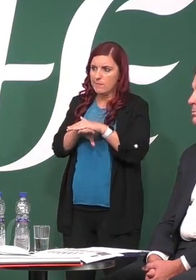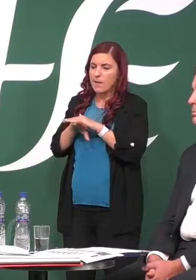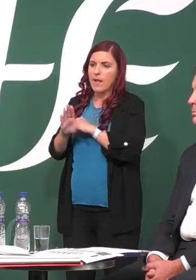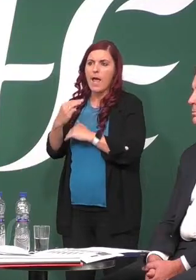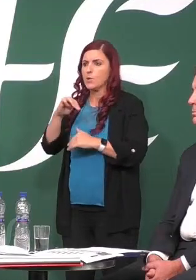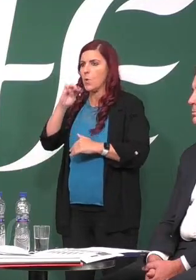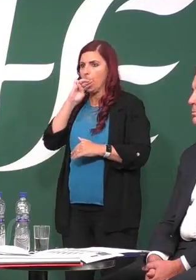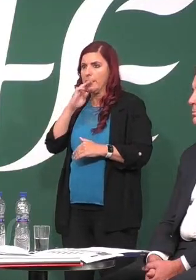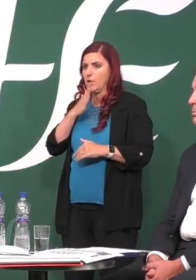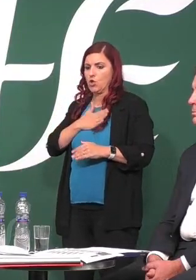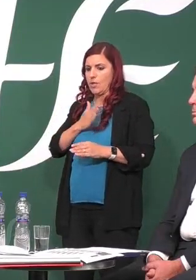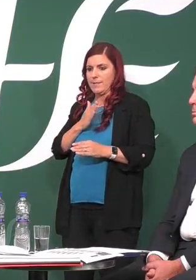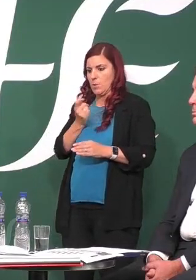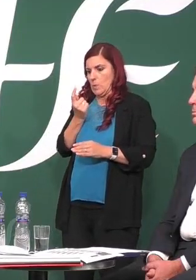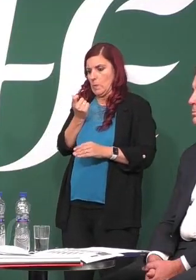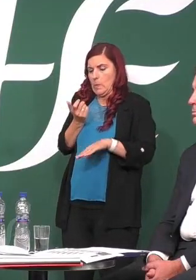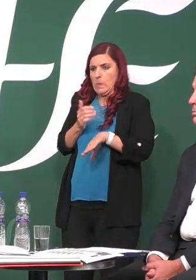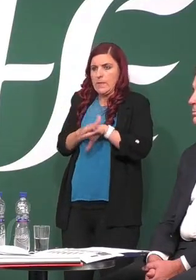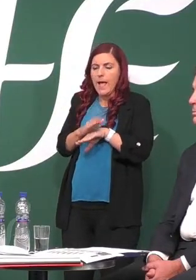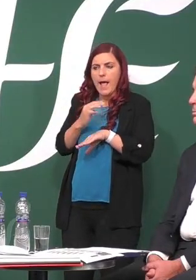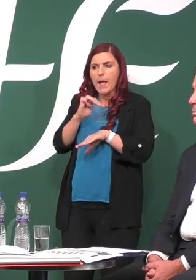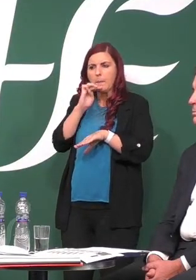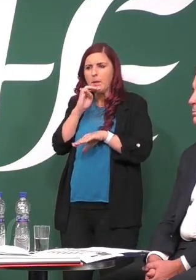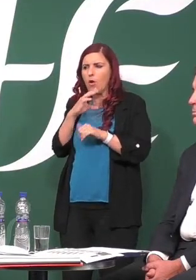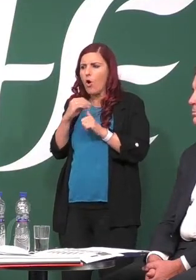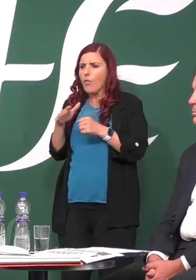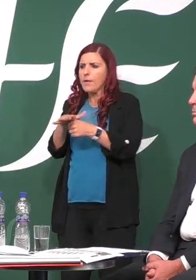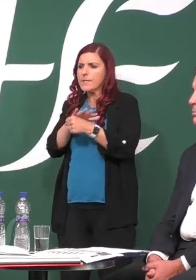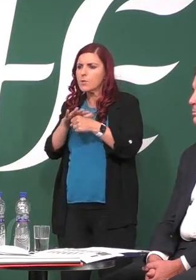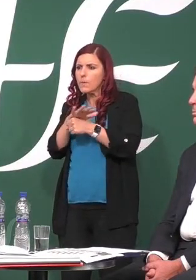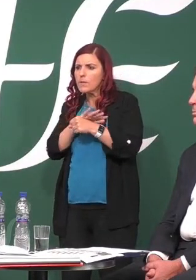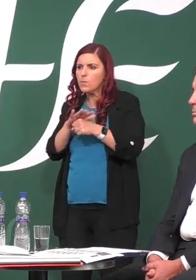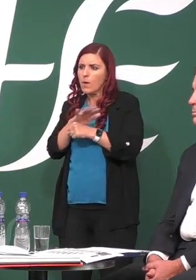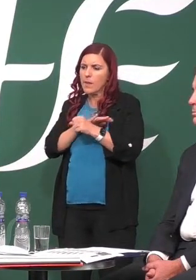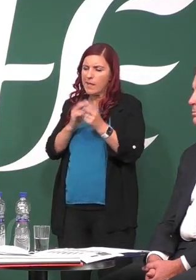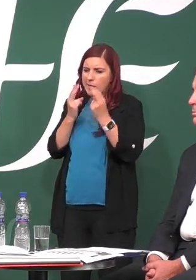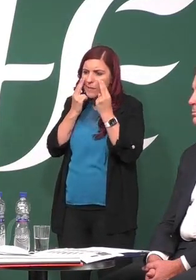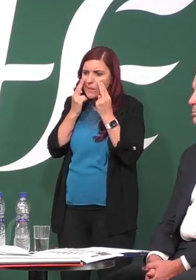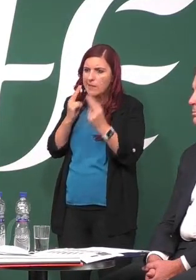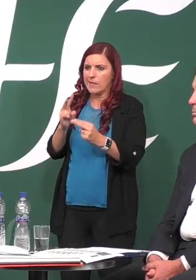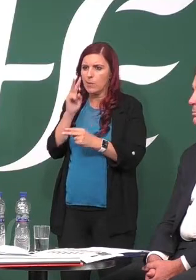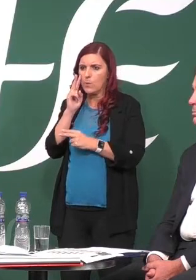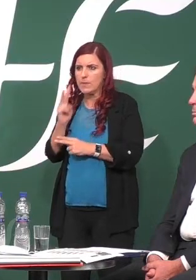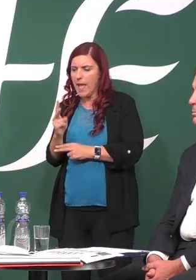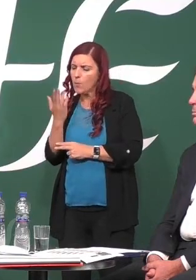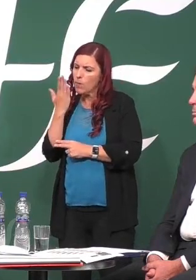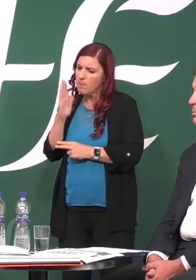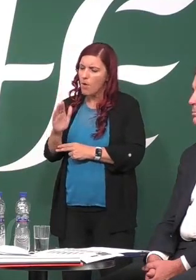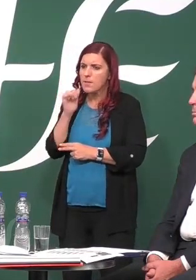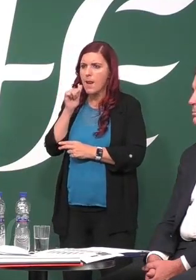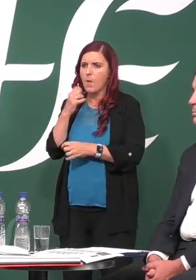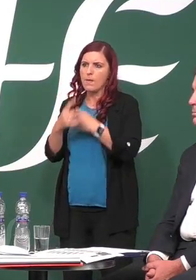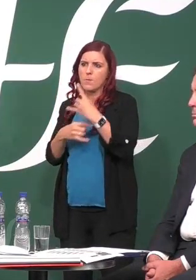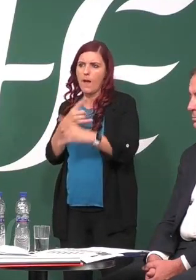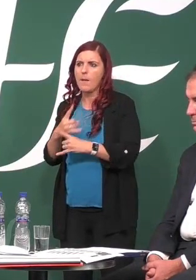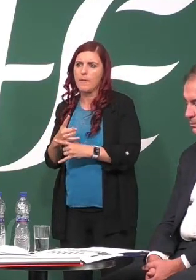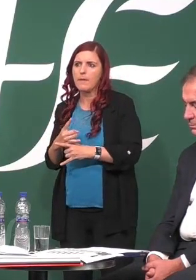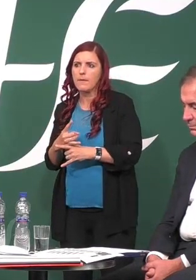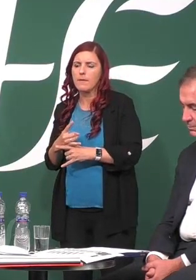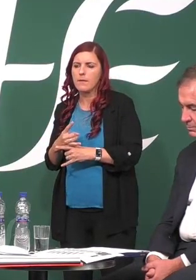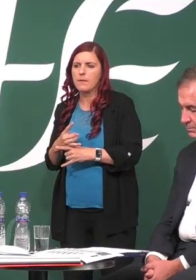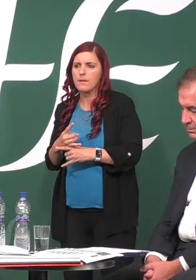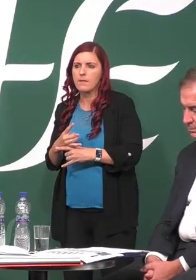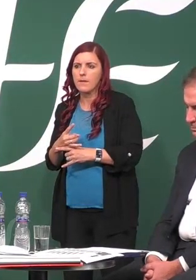just mean end of life. There are situations where people need to see people, and that almost must be accommodated. And we've been very clear that